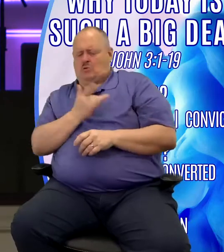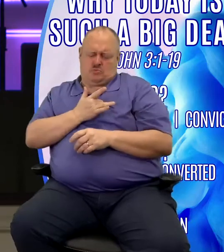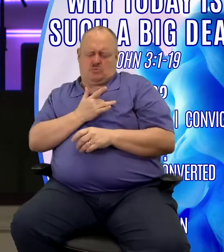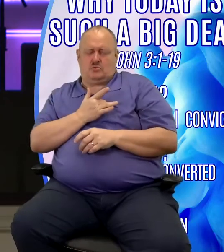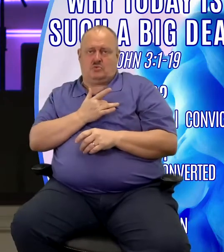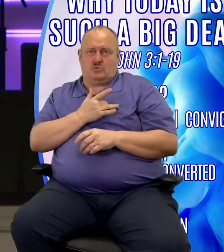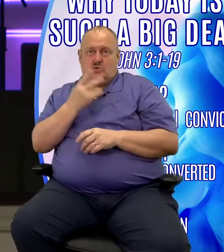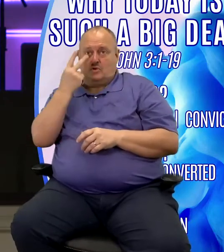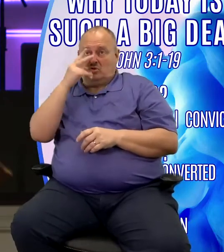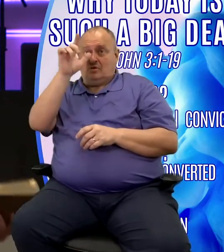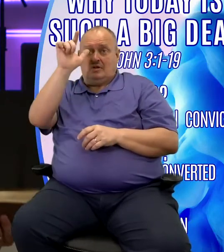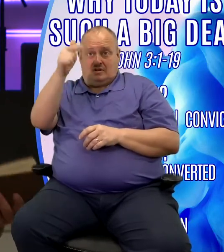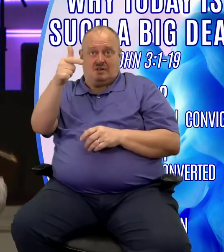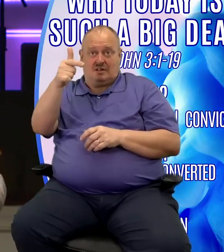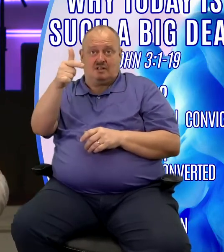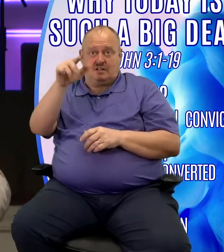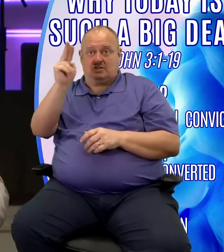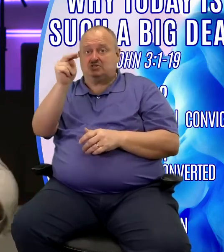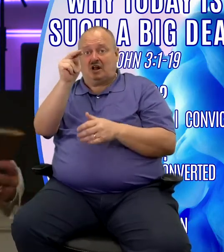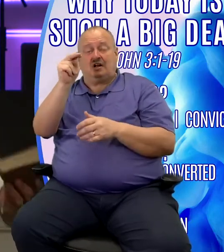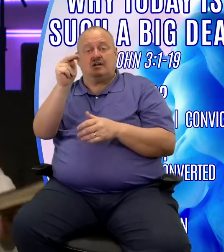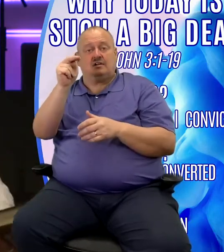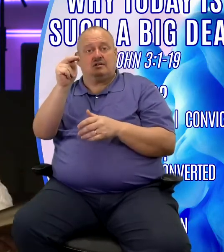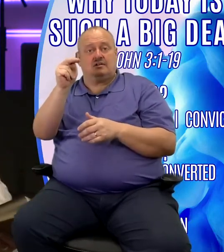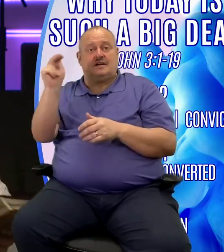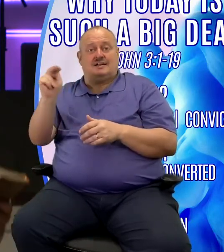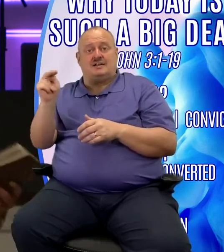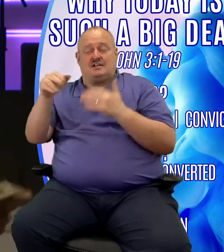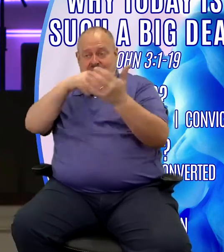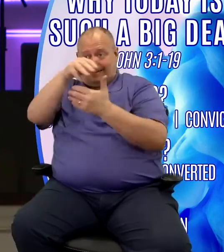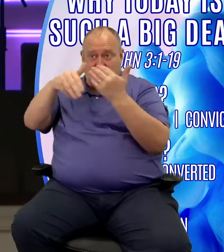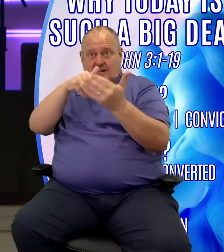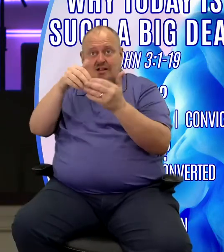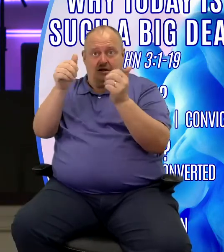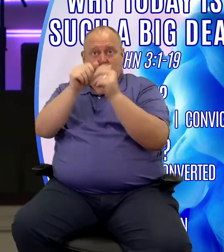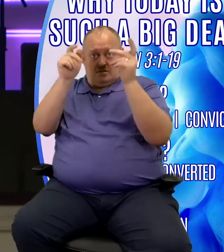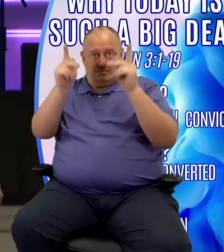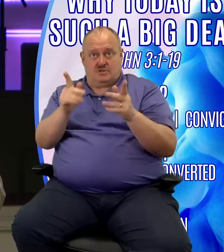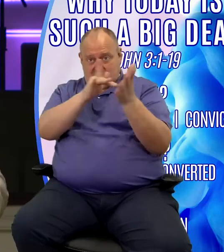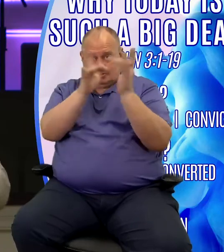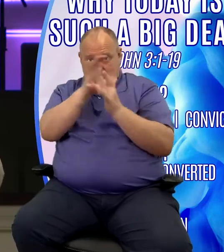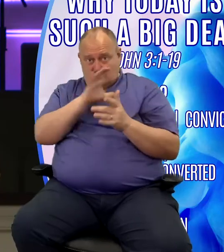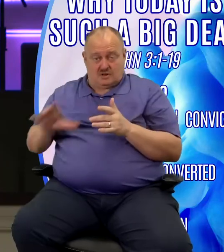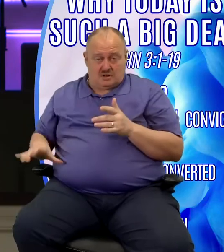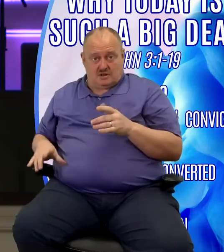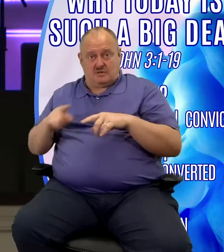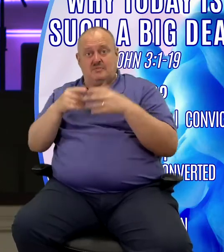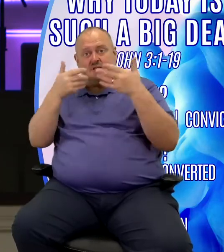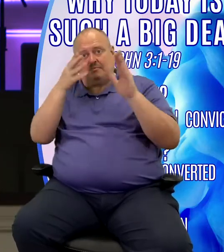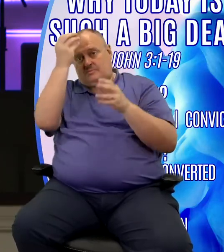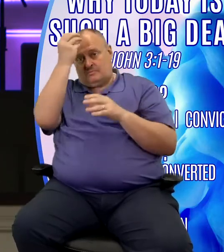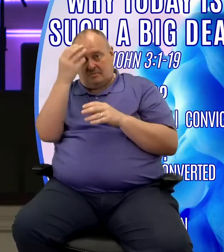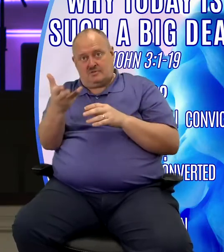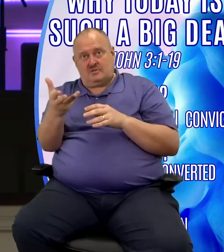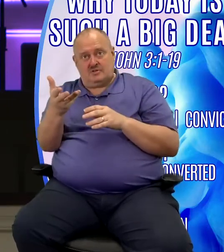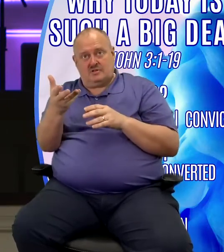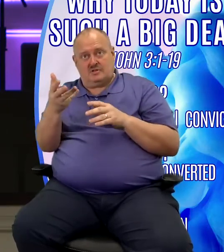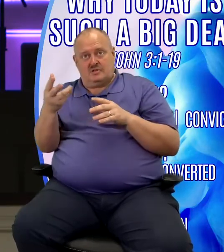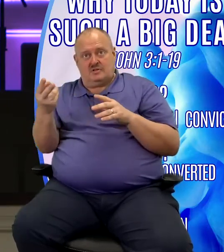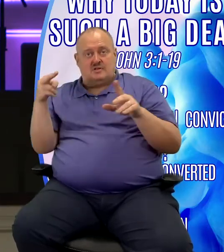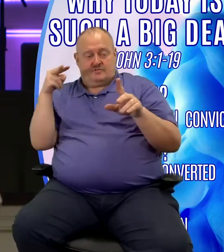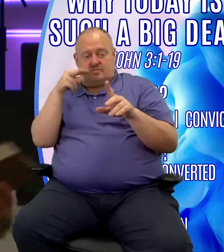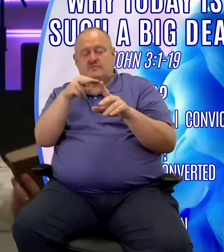you could look later on in the Gospel of John and see how Nicodemus later interacts with the person of Jesus Christ. But allow me to share you the view from the